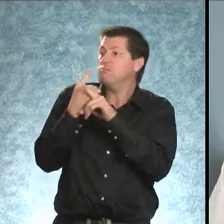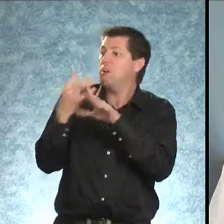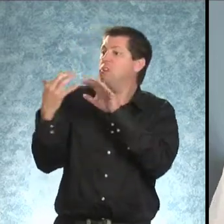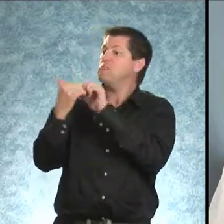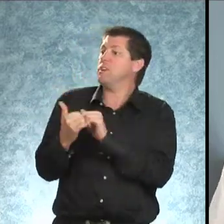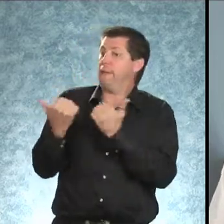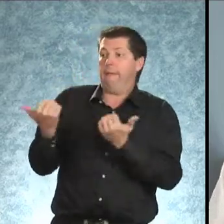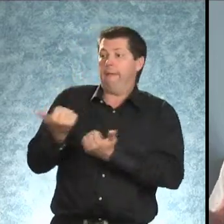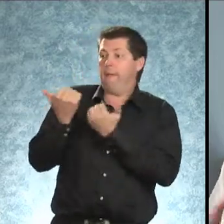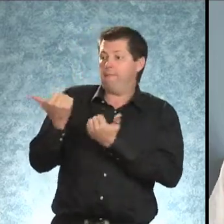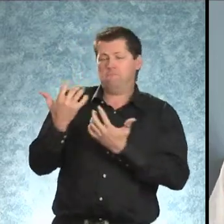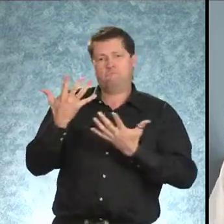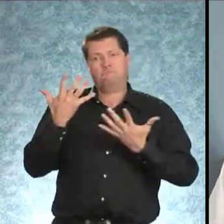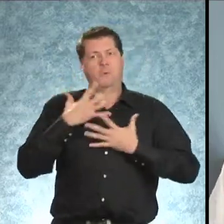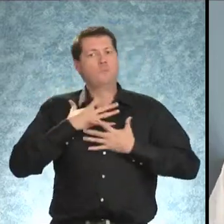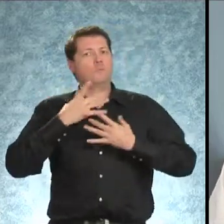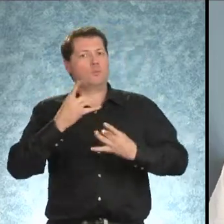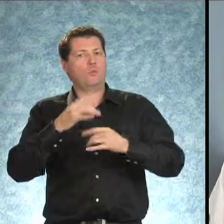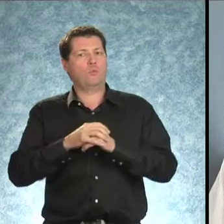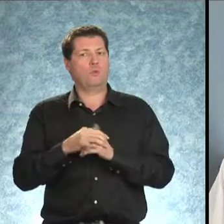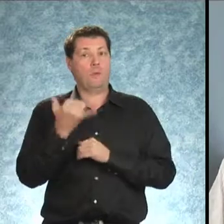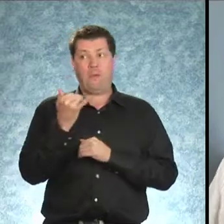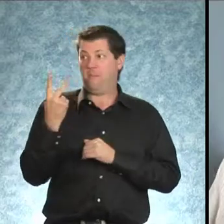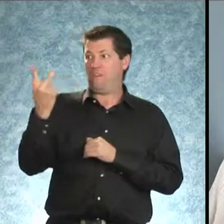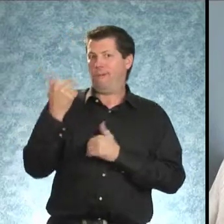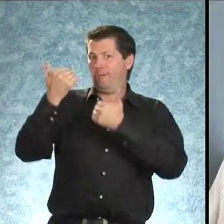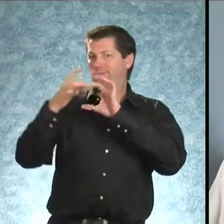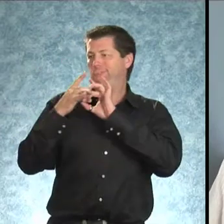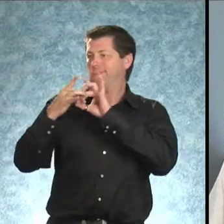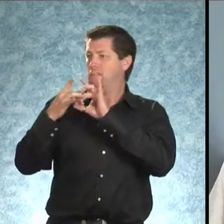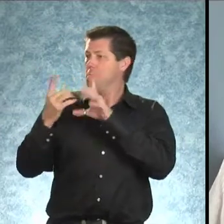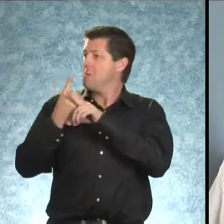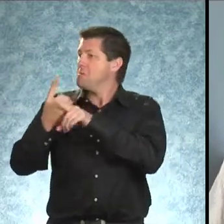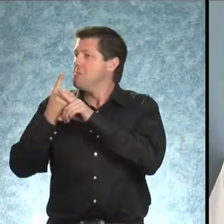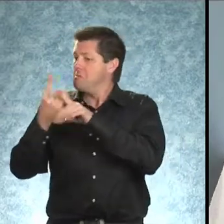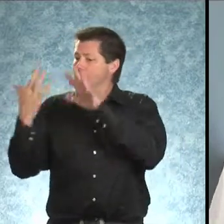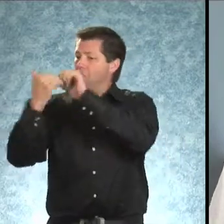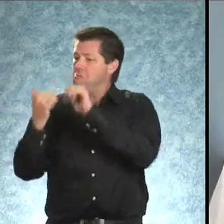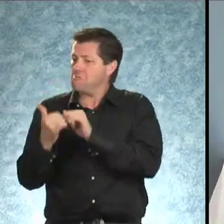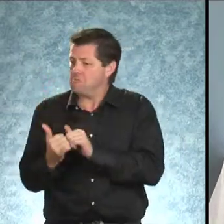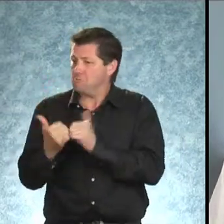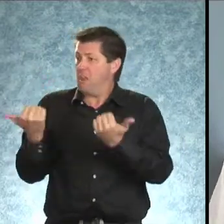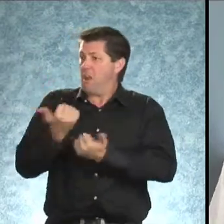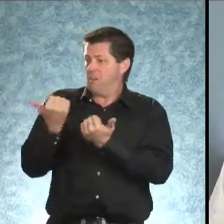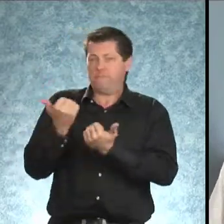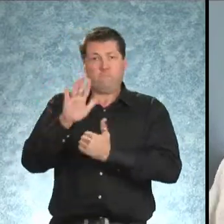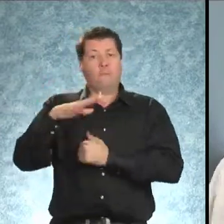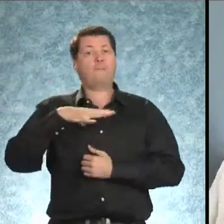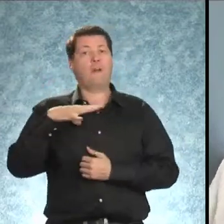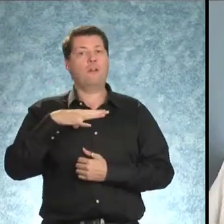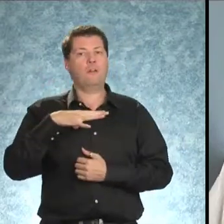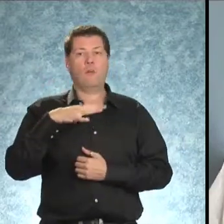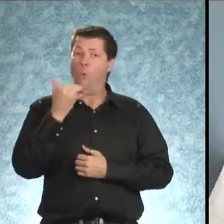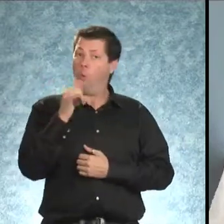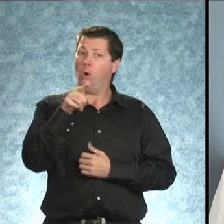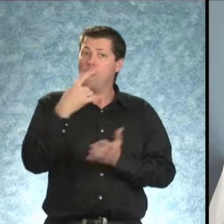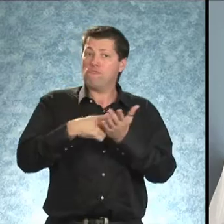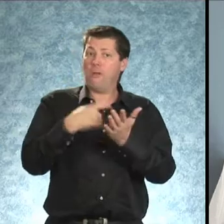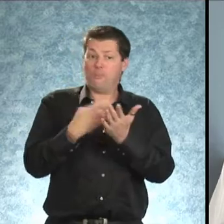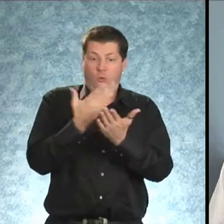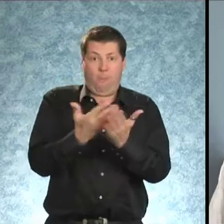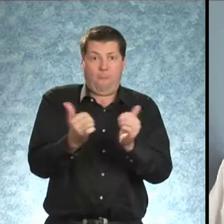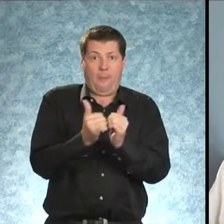neighbour. If you believe that you're at that level where in which it's a simple verbal contract, that's fine and that's good for you because you've developed that rapport with your